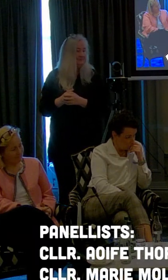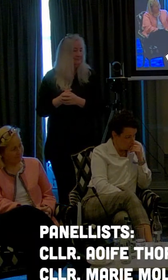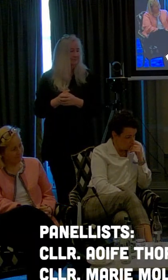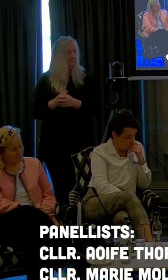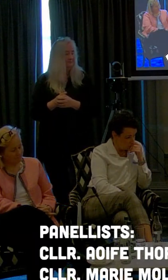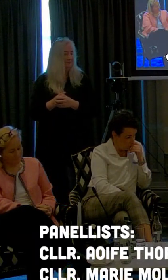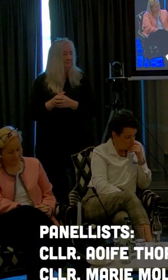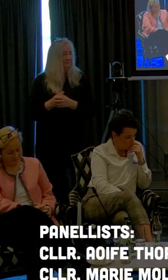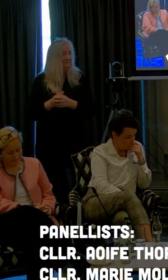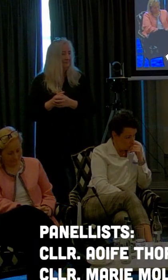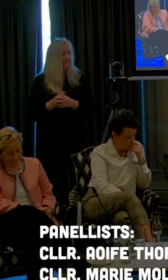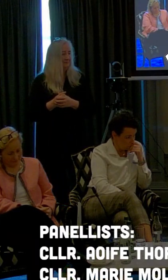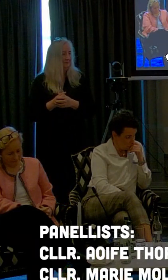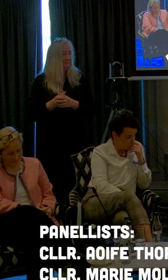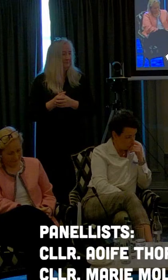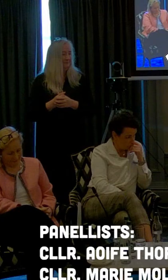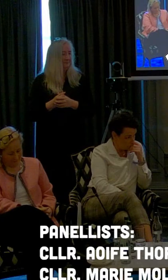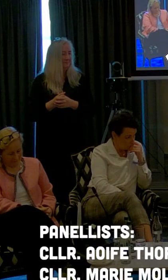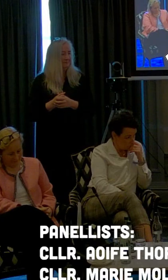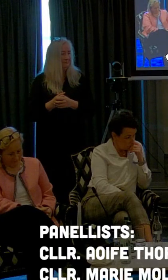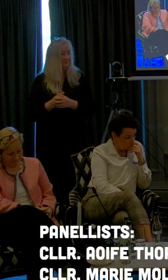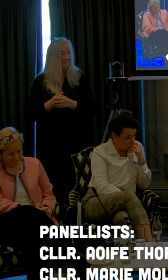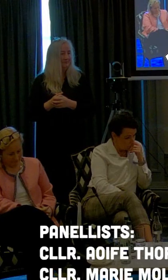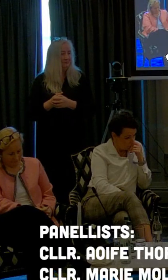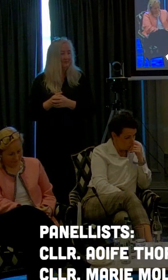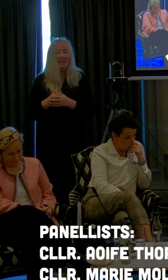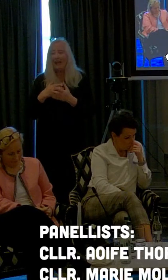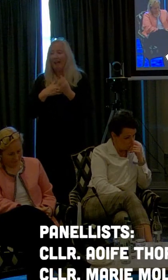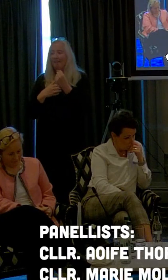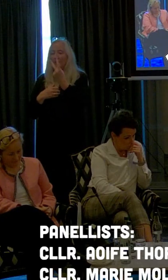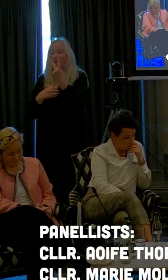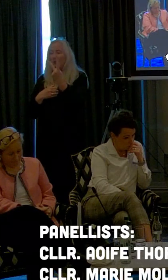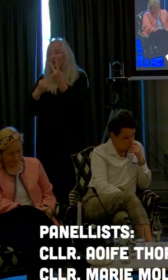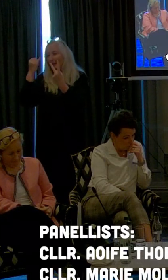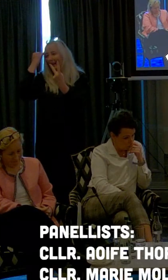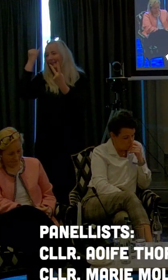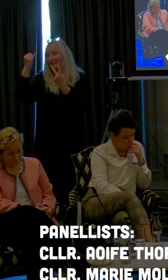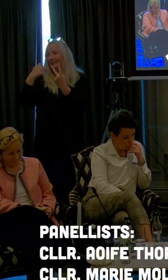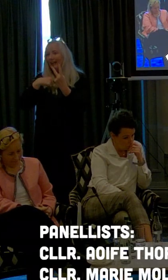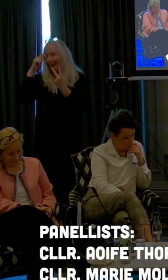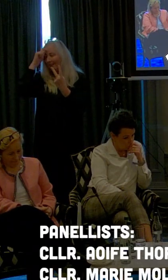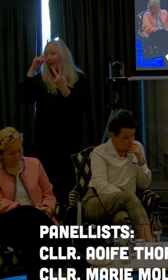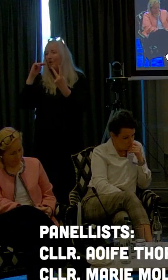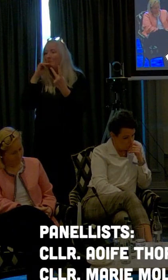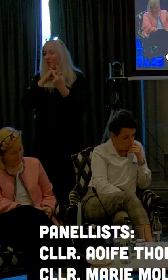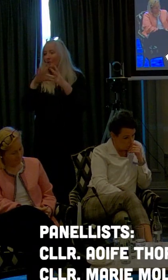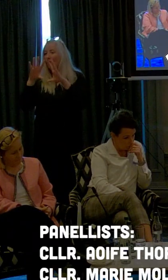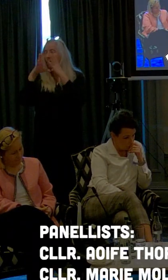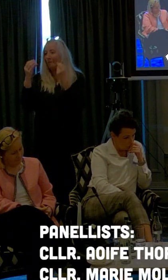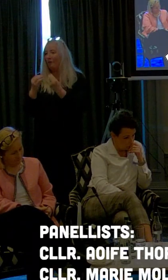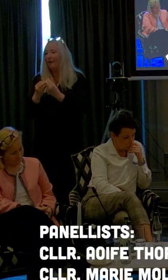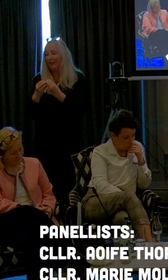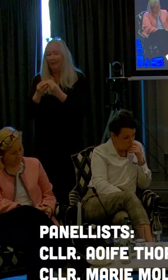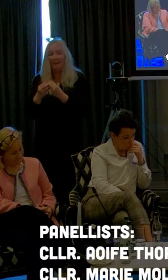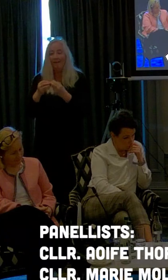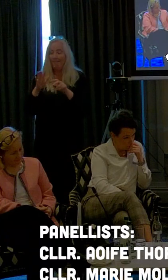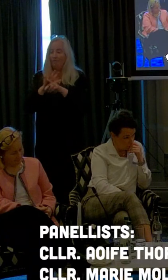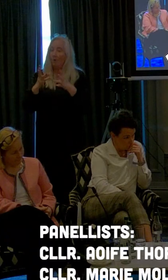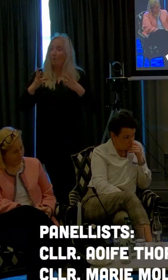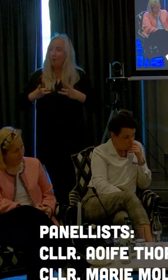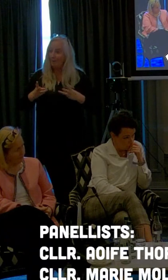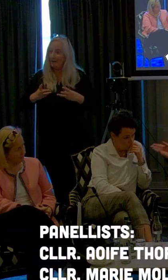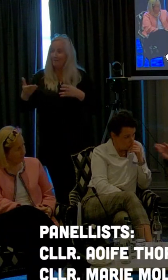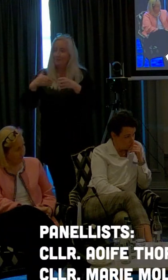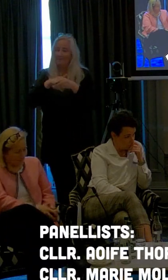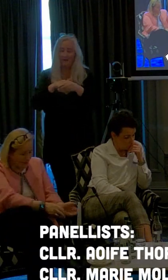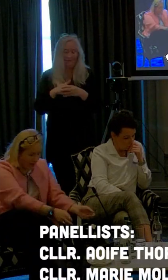you know. So, look, that they're the two that I feel that are probably very important overall, particularly for women going in. Thank